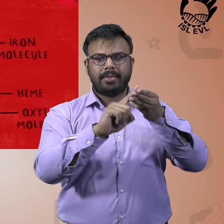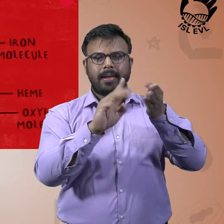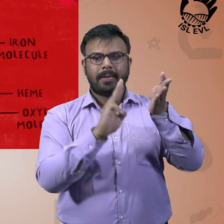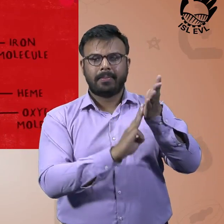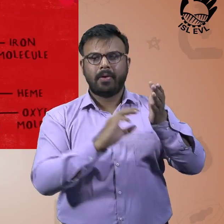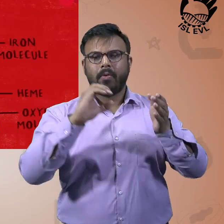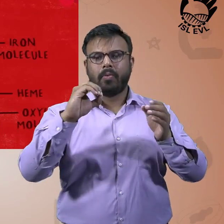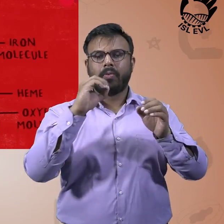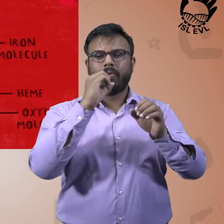hemoglobin.